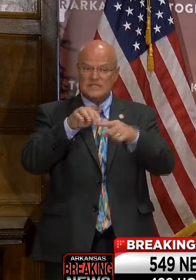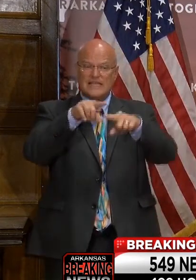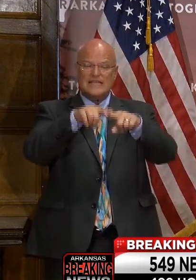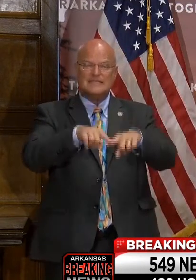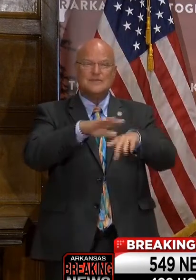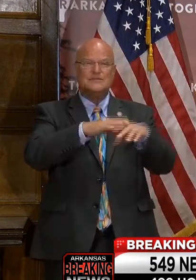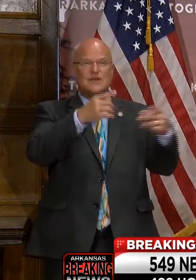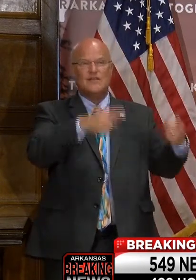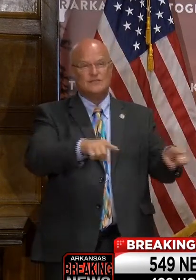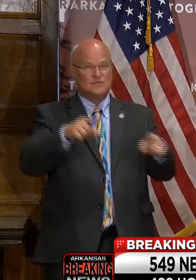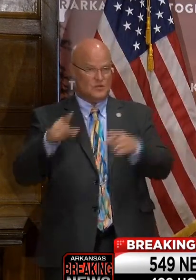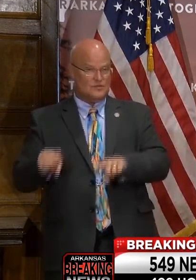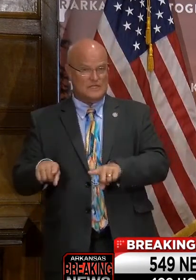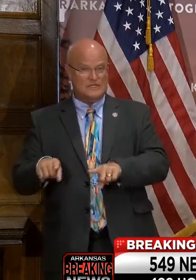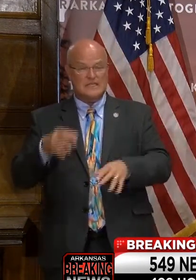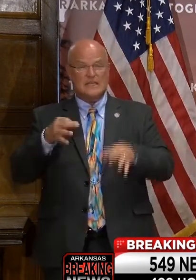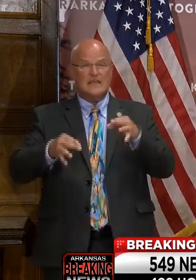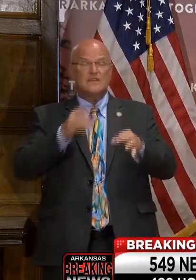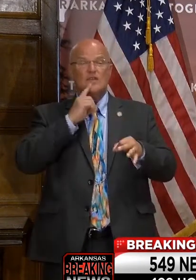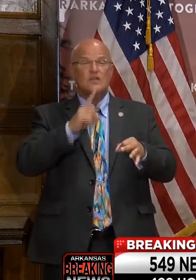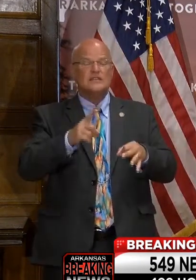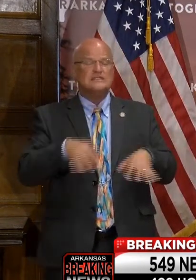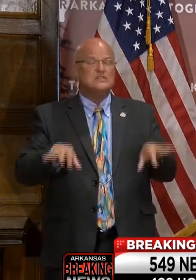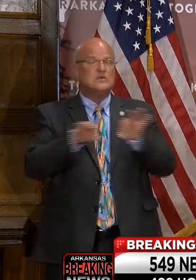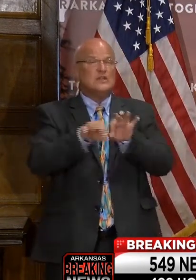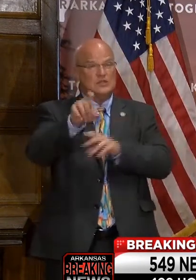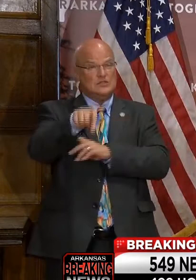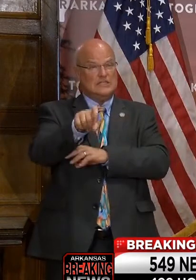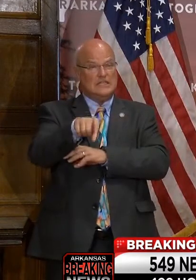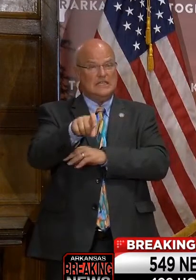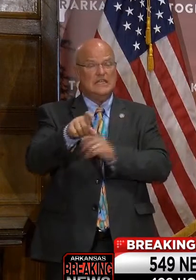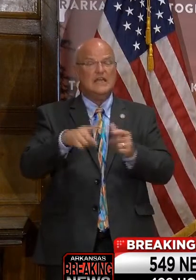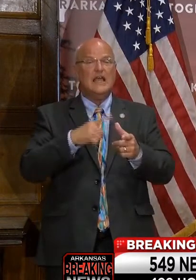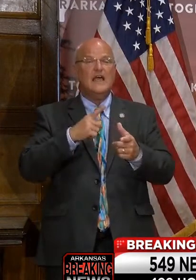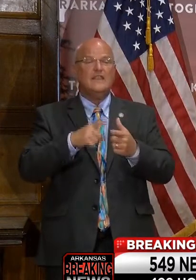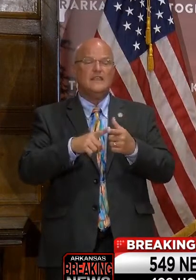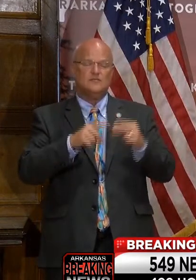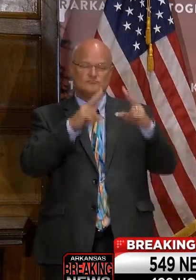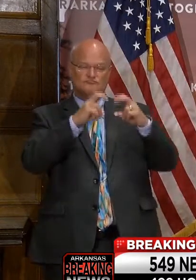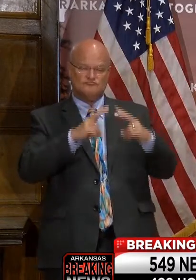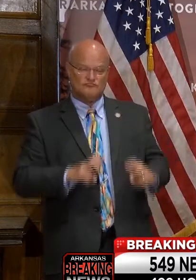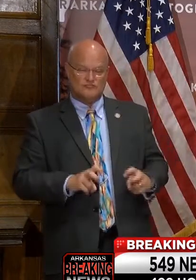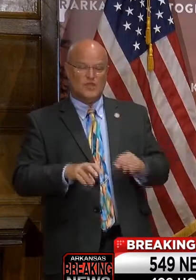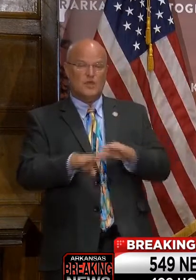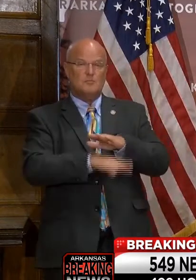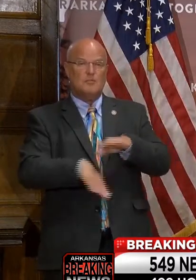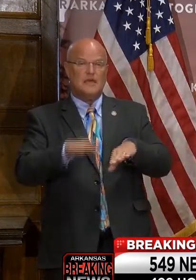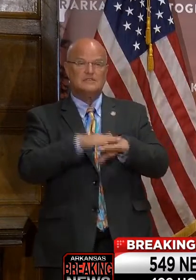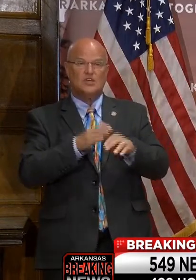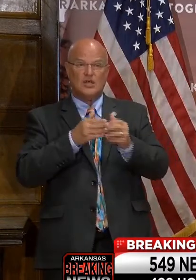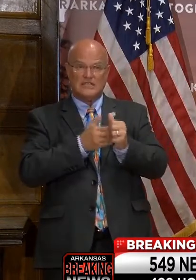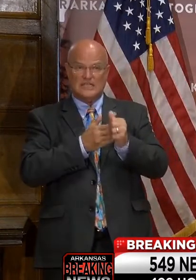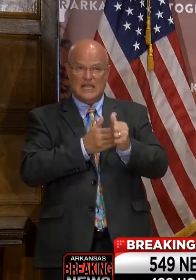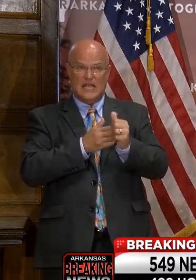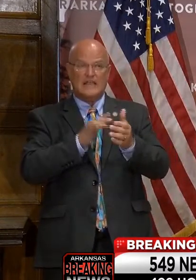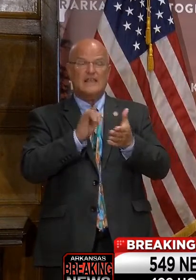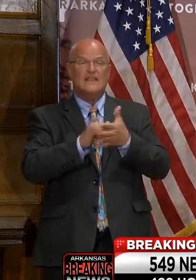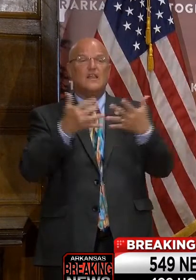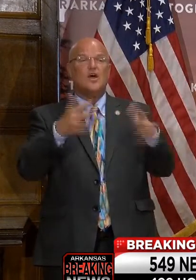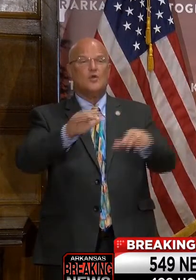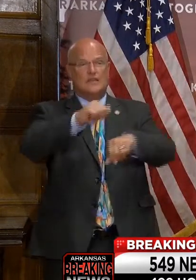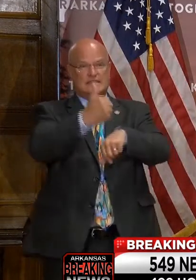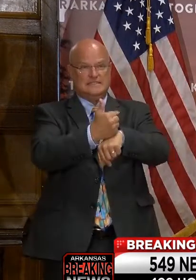on the circumstances. If there is a critical need, then we will reassess that based on guidance that